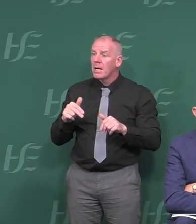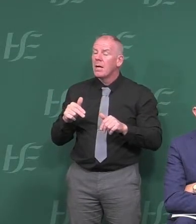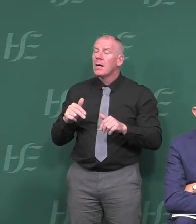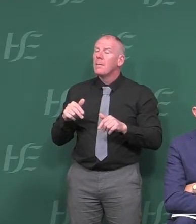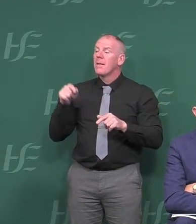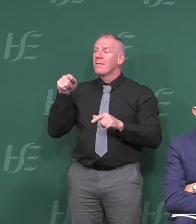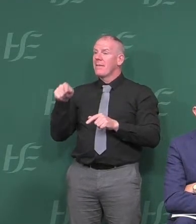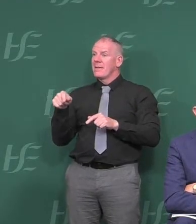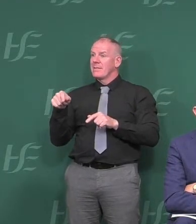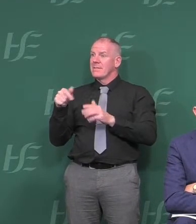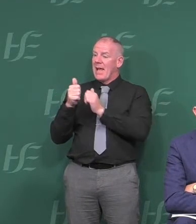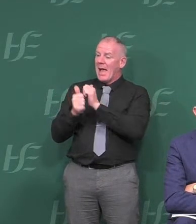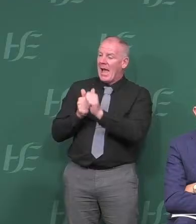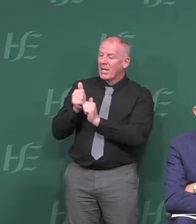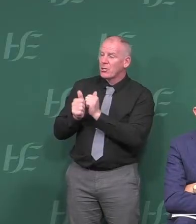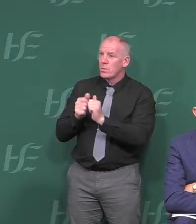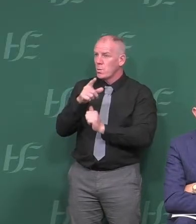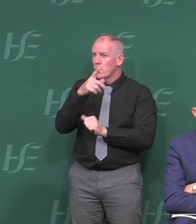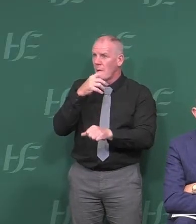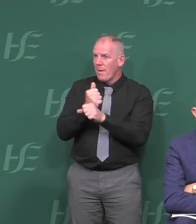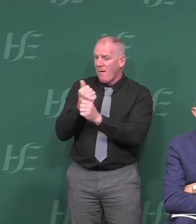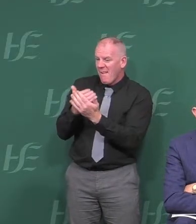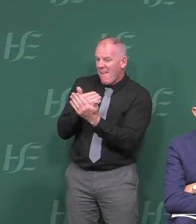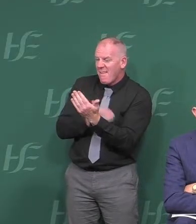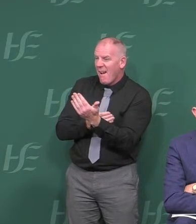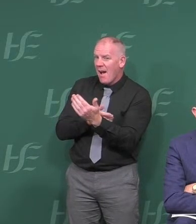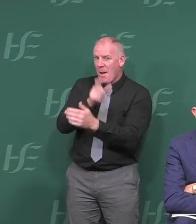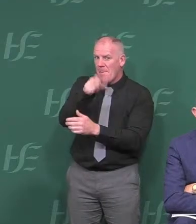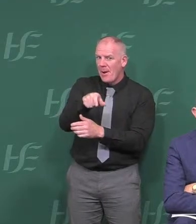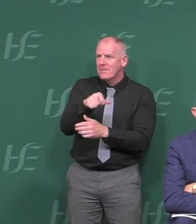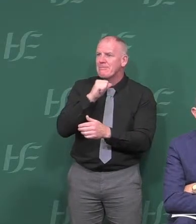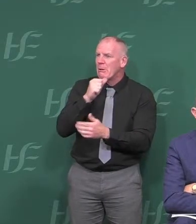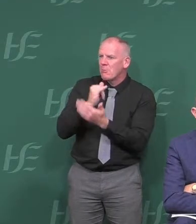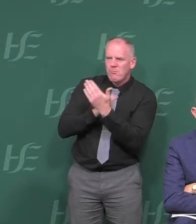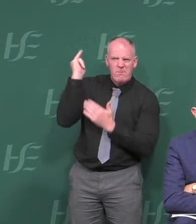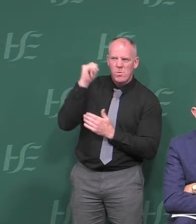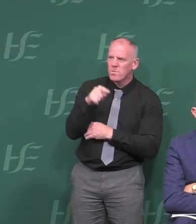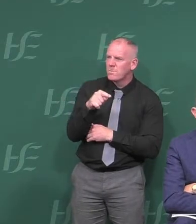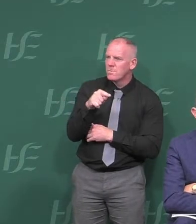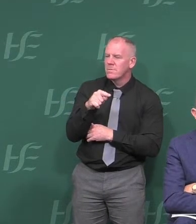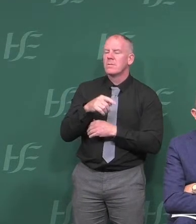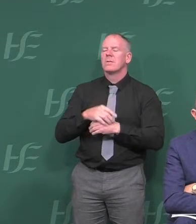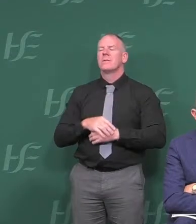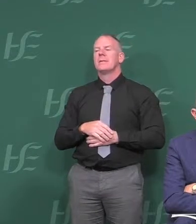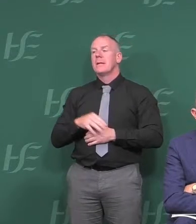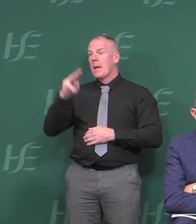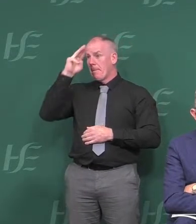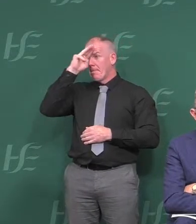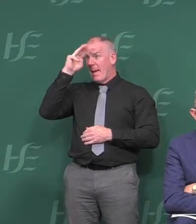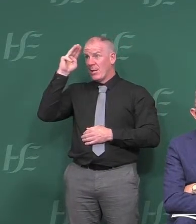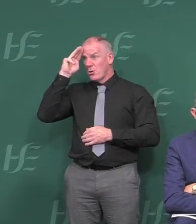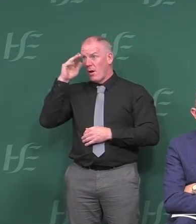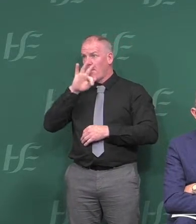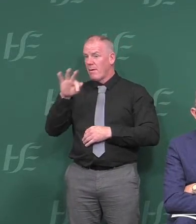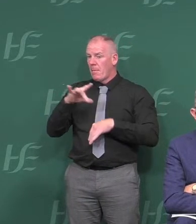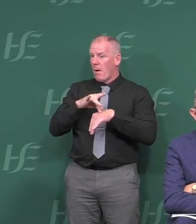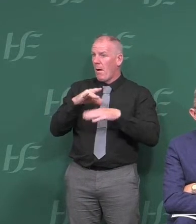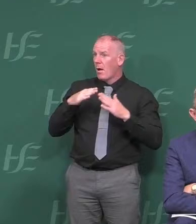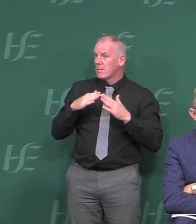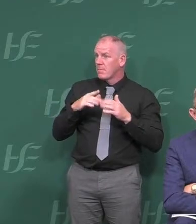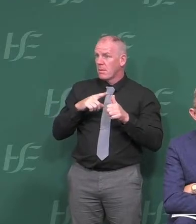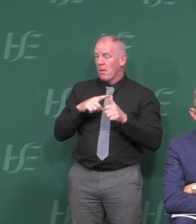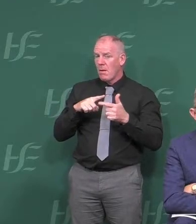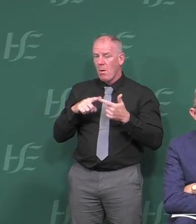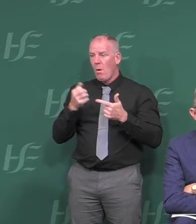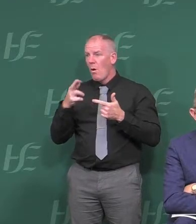here in this action that you're referring to is simply enable our managers in both hospitals and the community